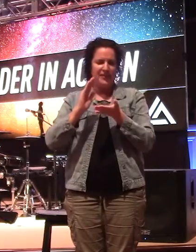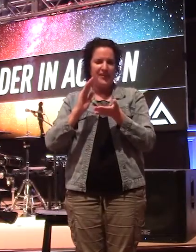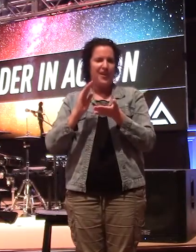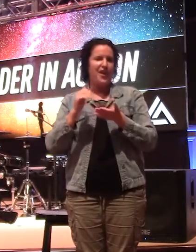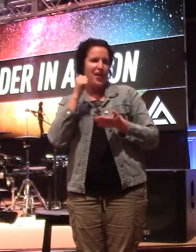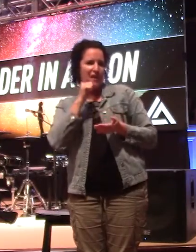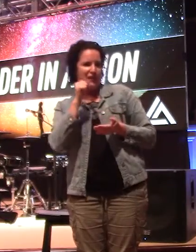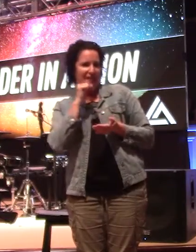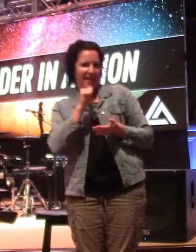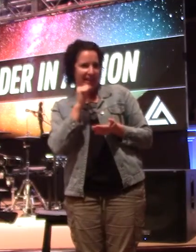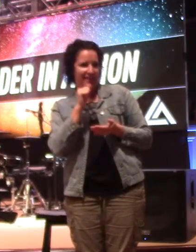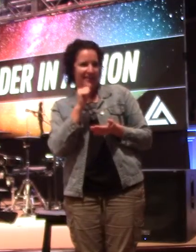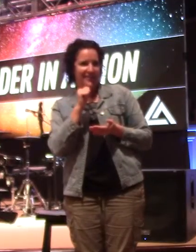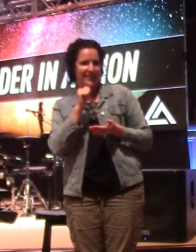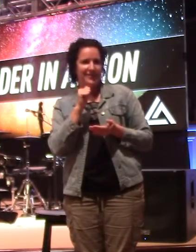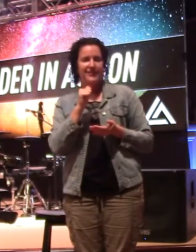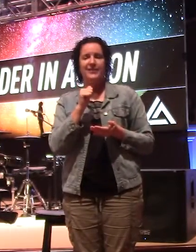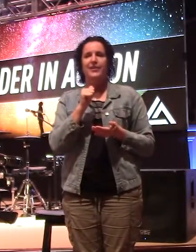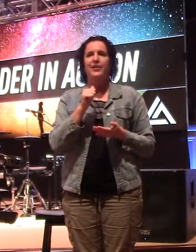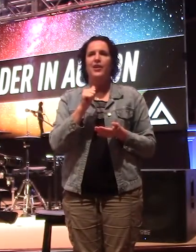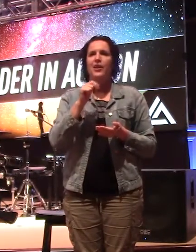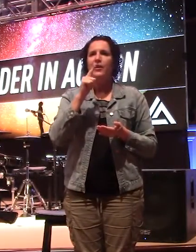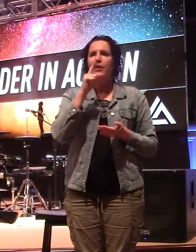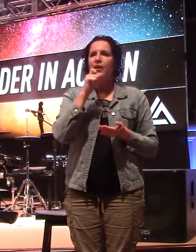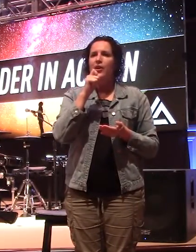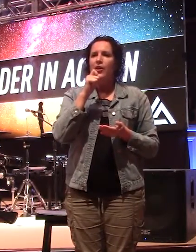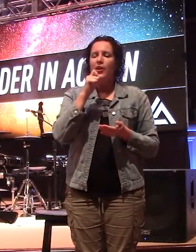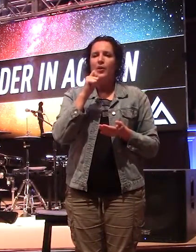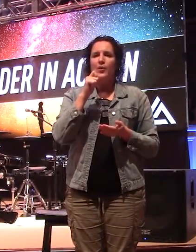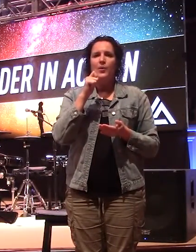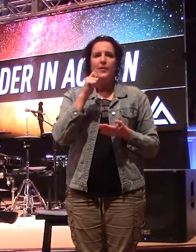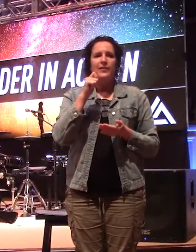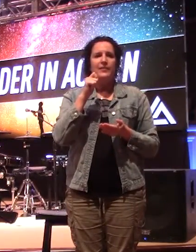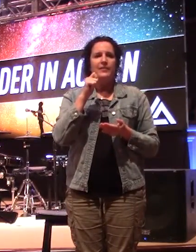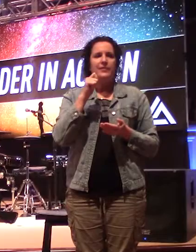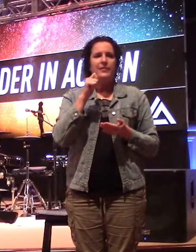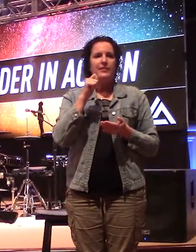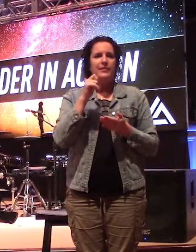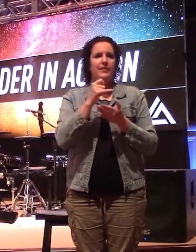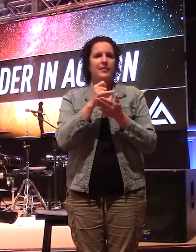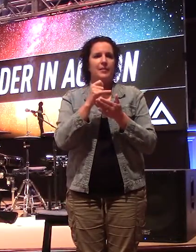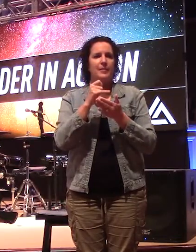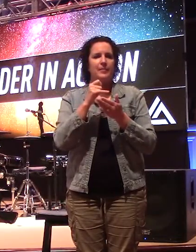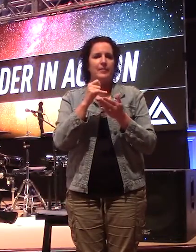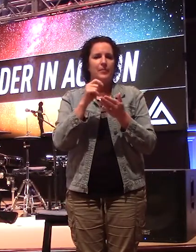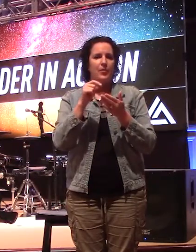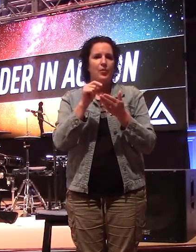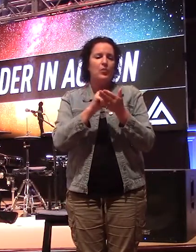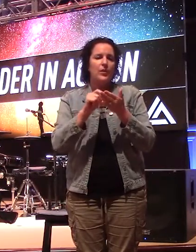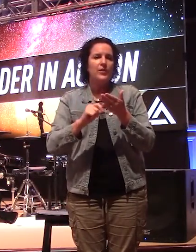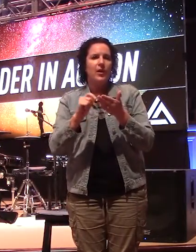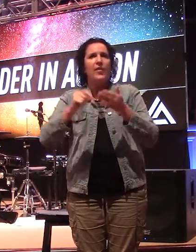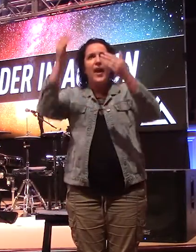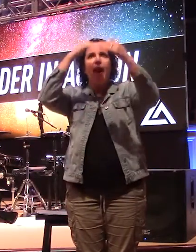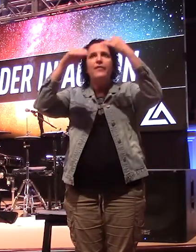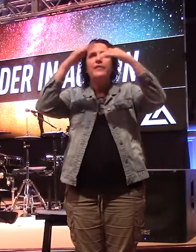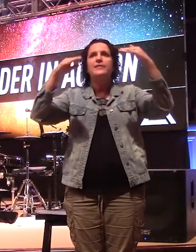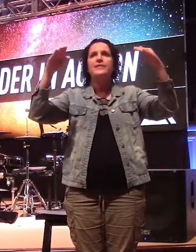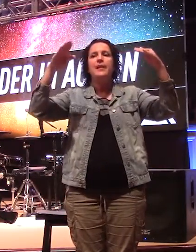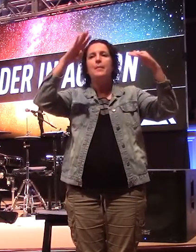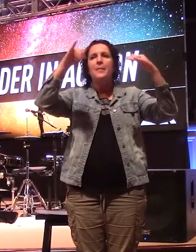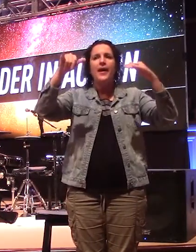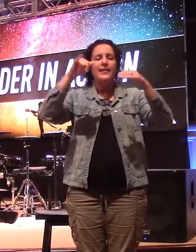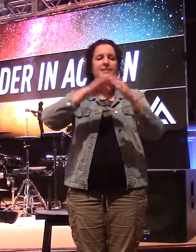goes on, says, who has marked the heavens by the span. How